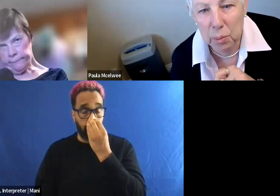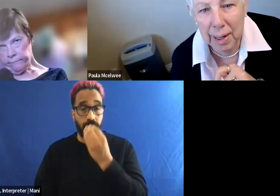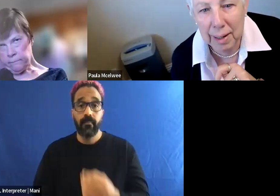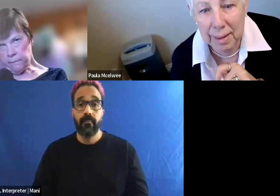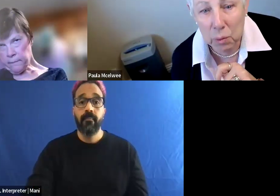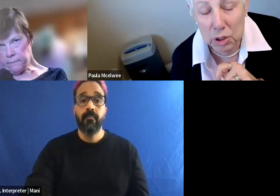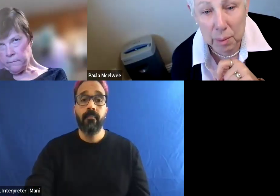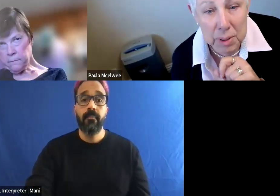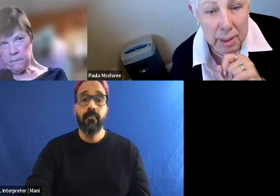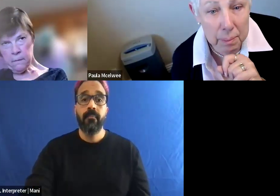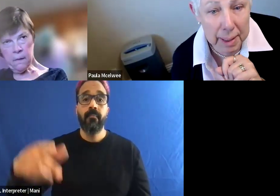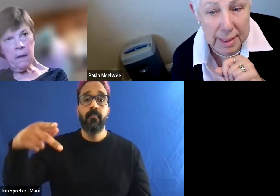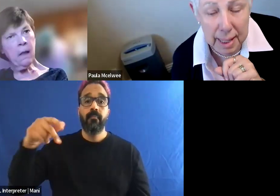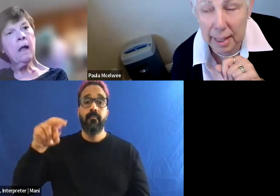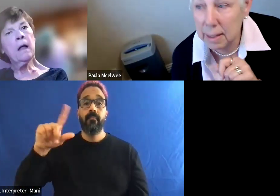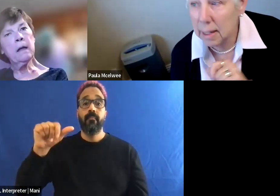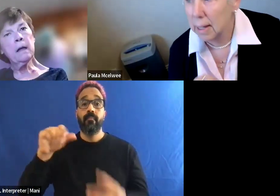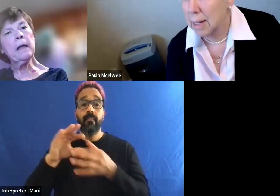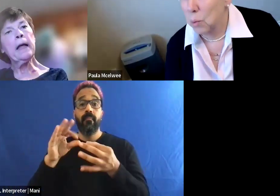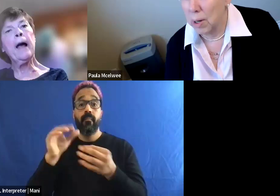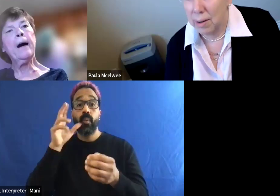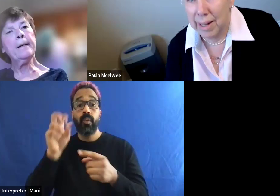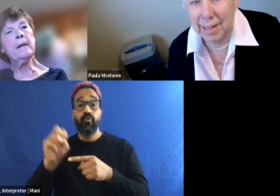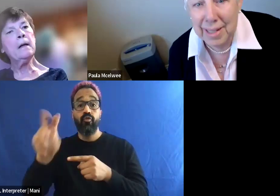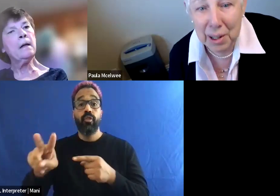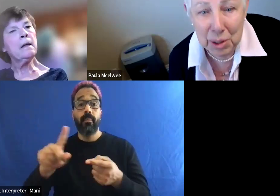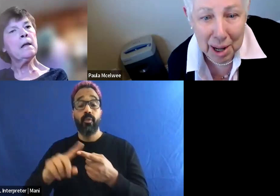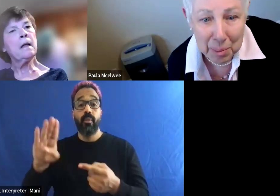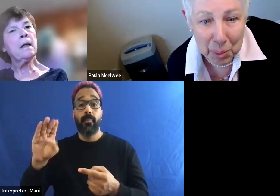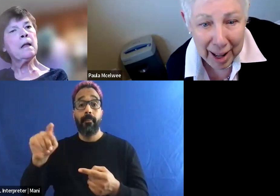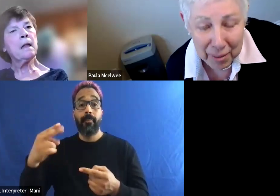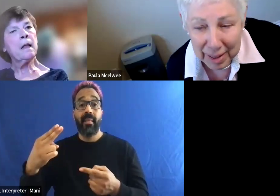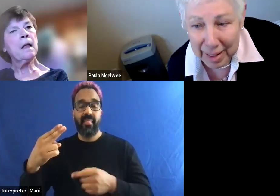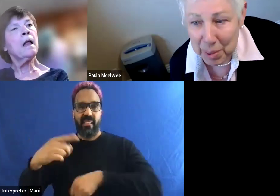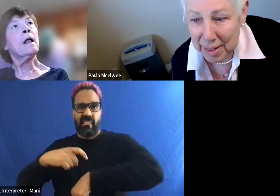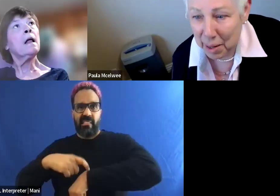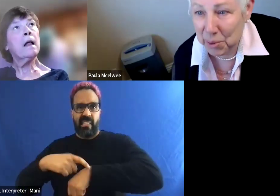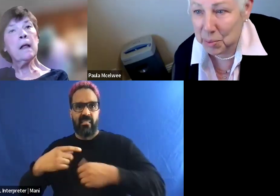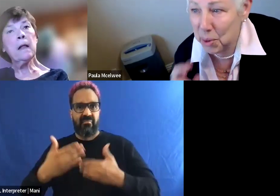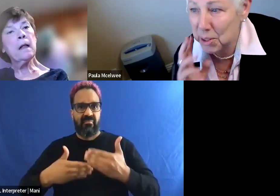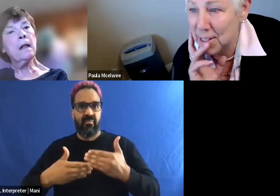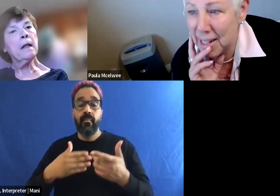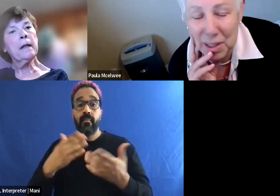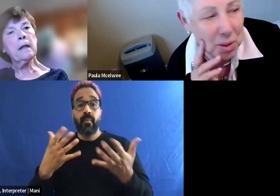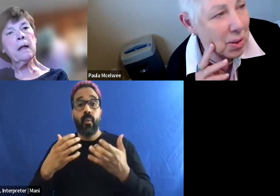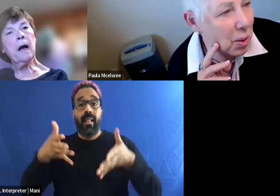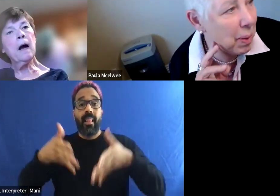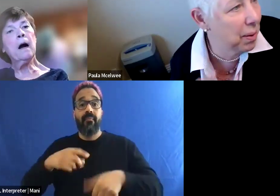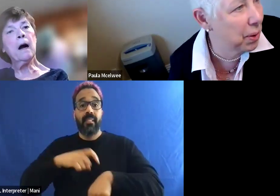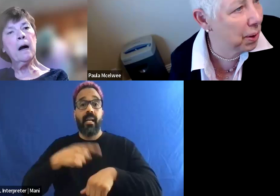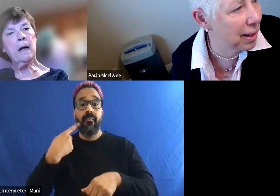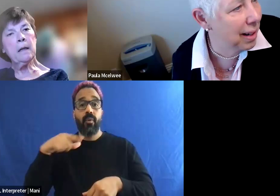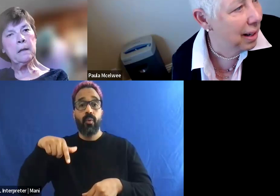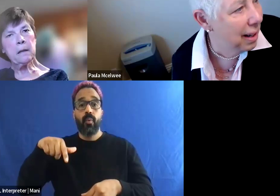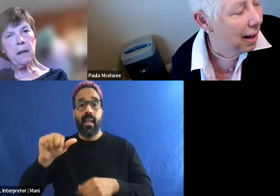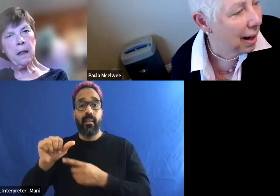If you don't mind, I think we'll jump to Beth's slide. We're yeah. getting tight on time and want to have a little bit of time for some questions and answers. So Beth,